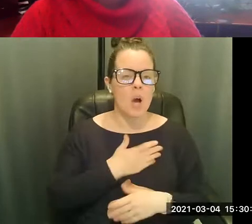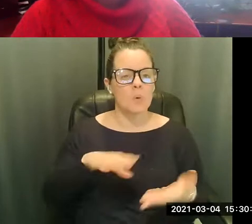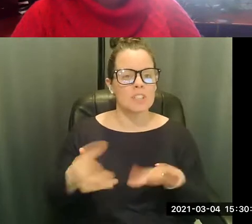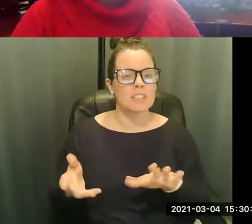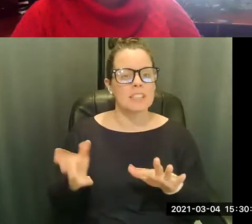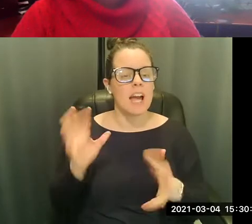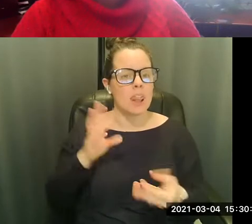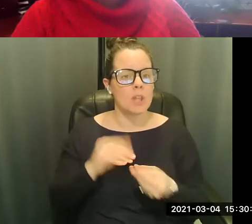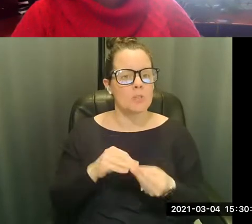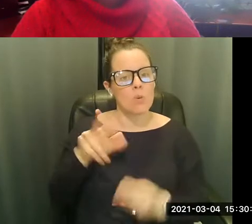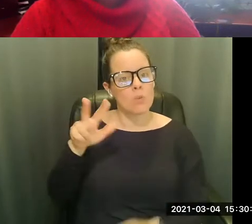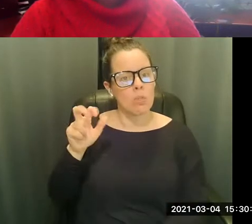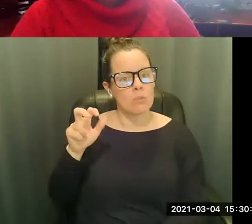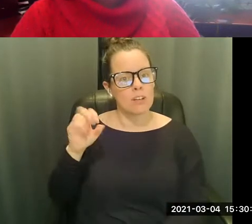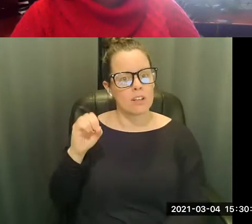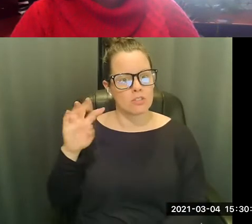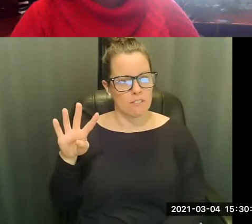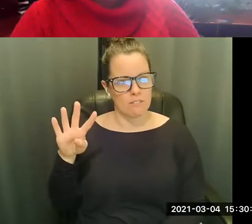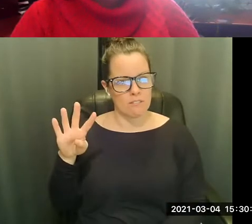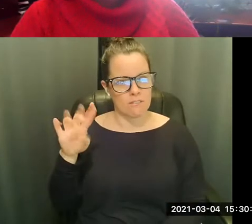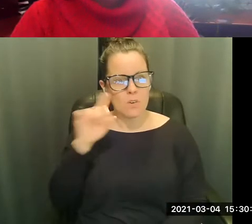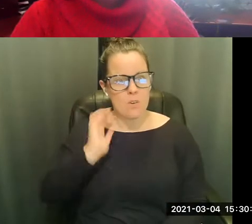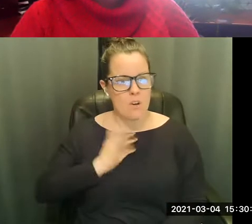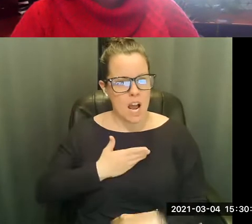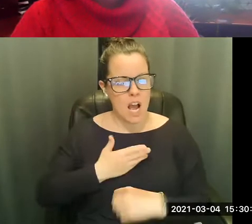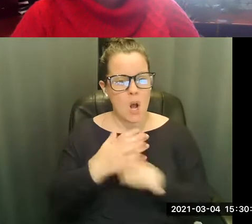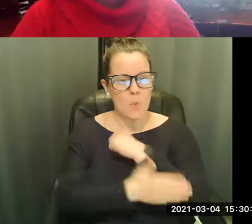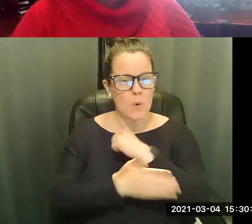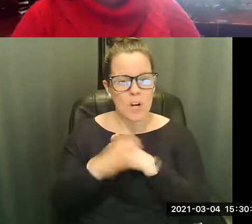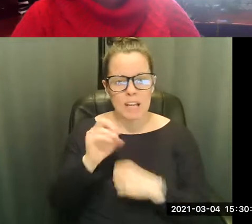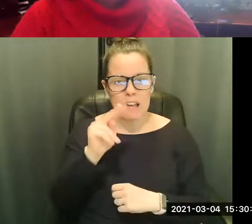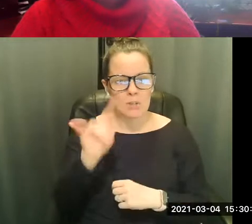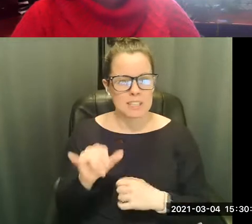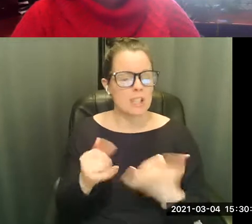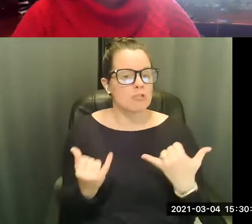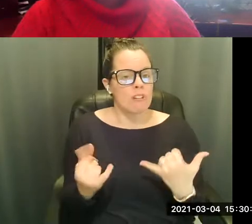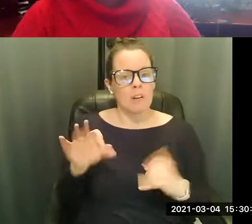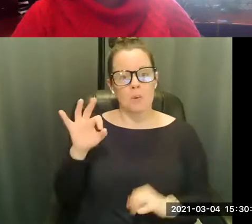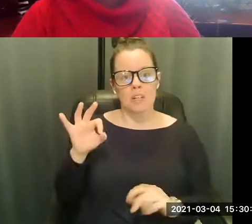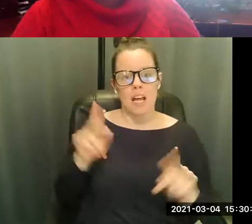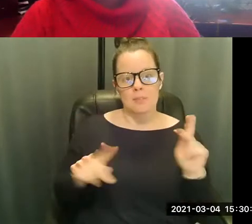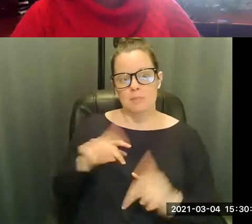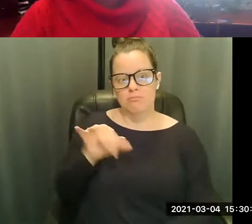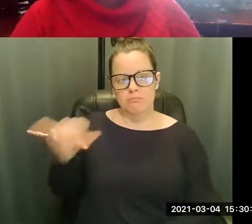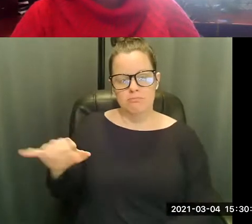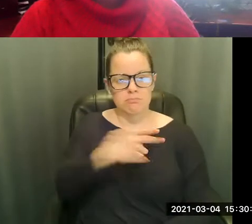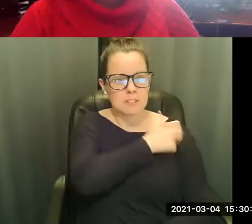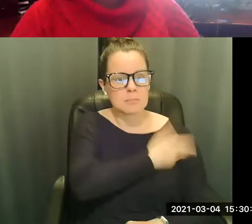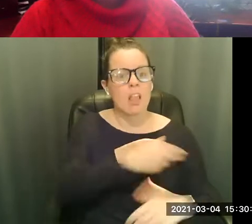at 304 for our county, and 9 people are currently hospitalized in Rock Island